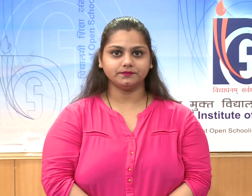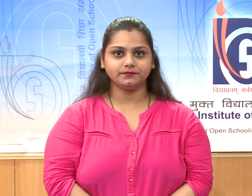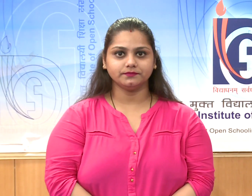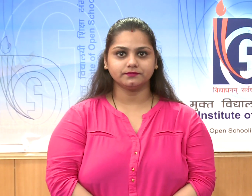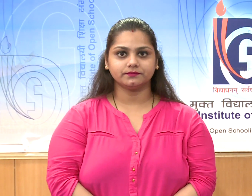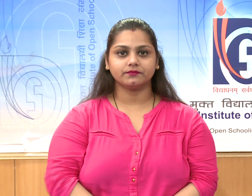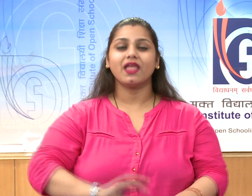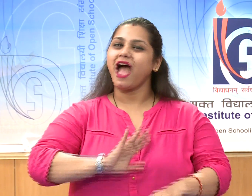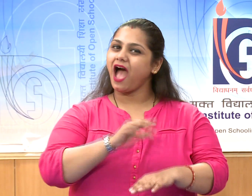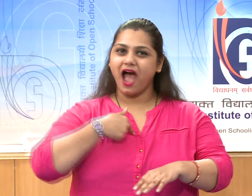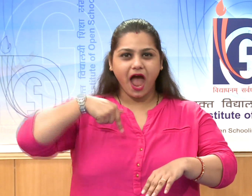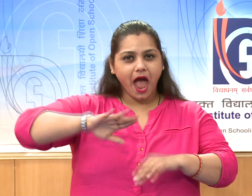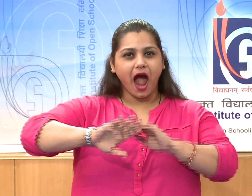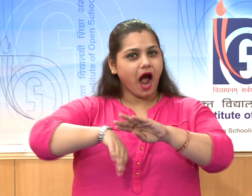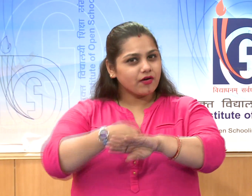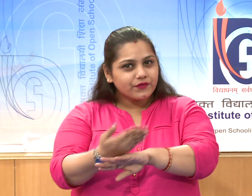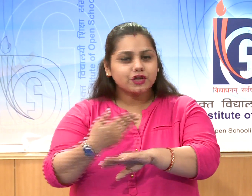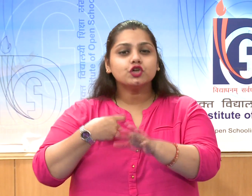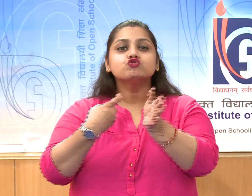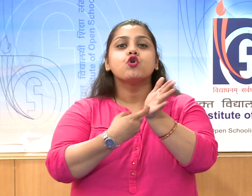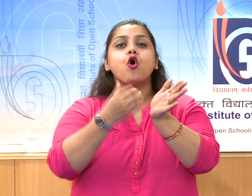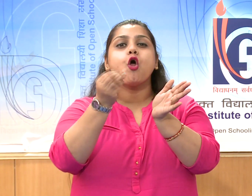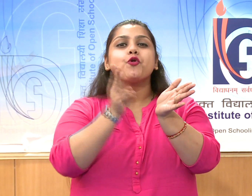After overthrowing the Roman emperor